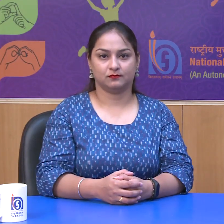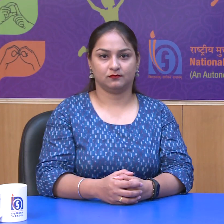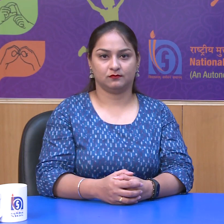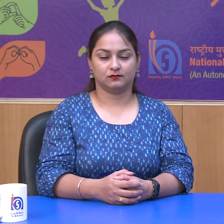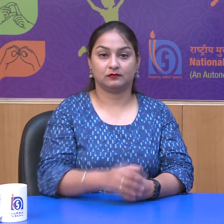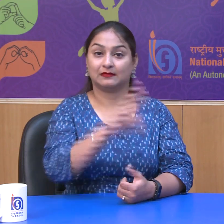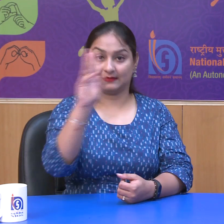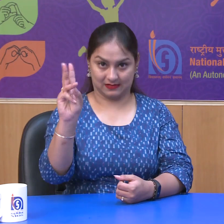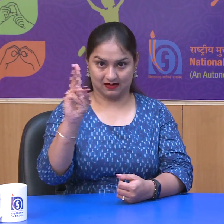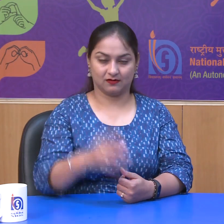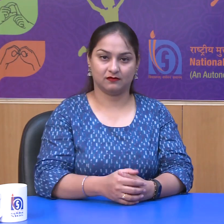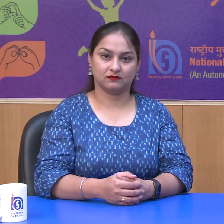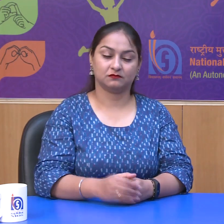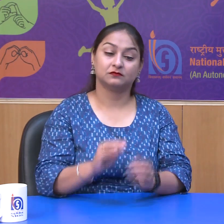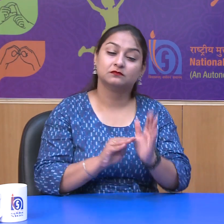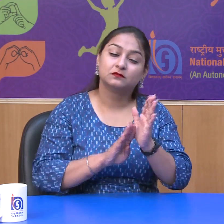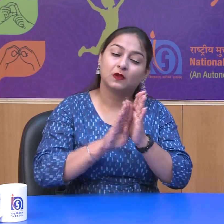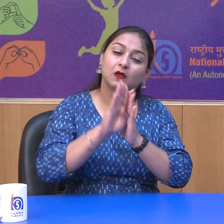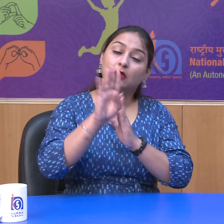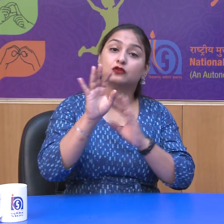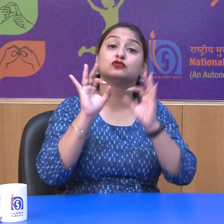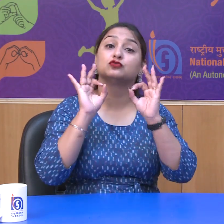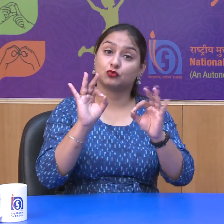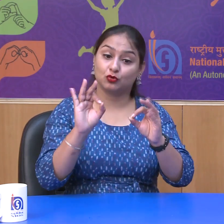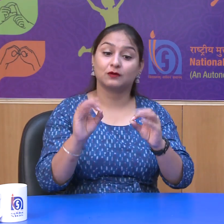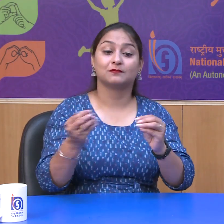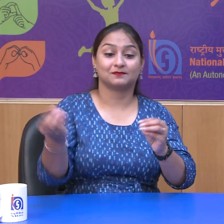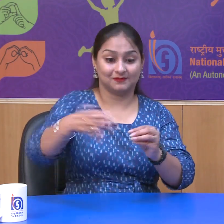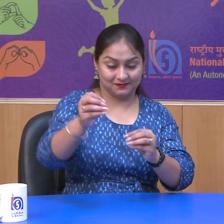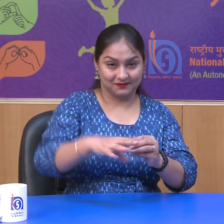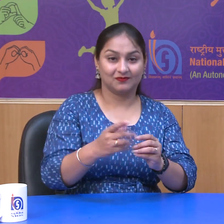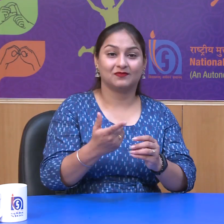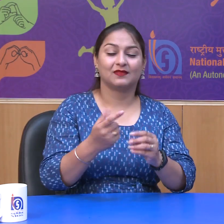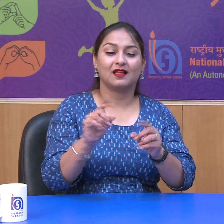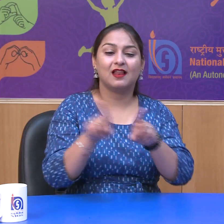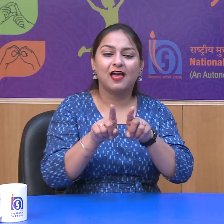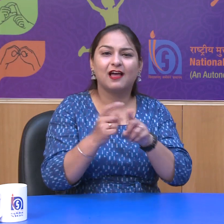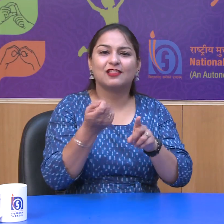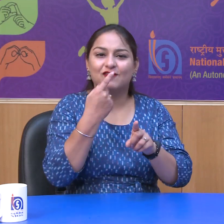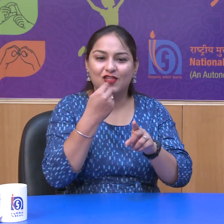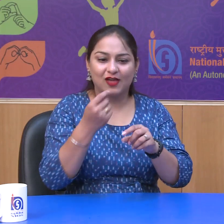And third is increased and appropriate application of chemical fertilizers